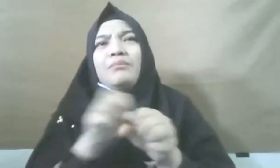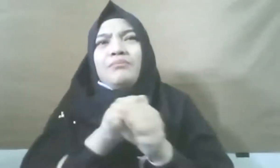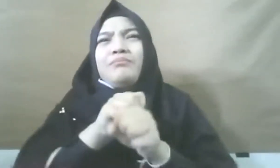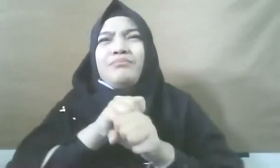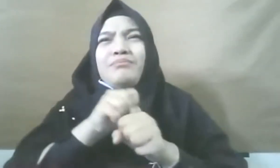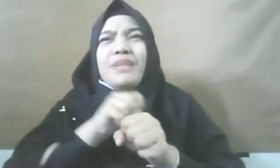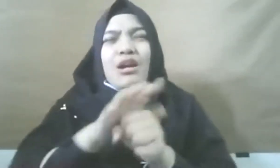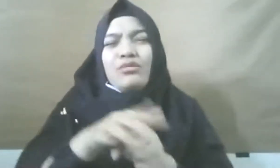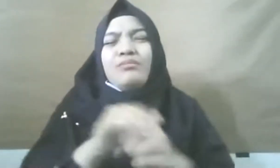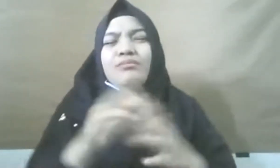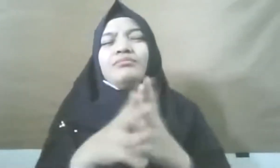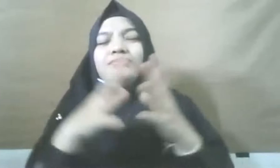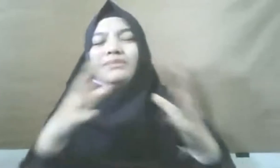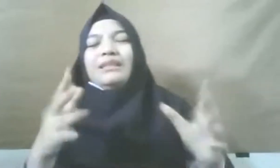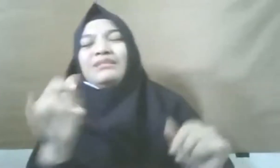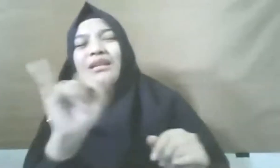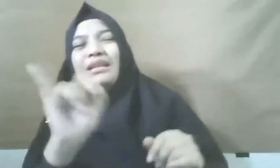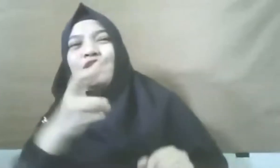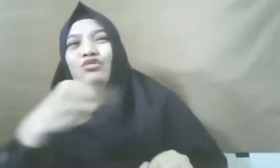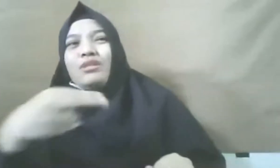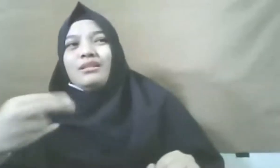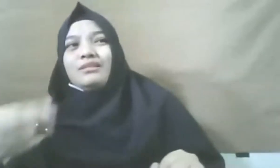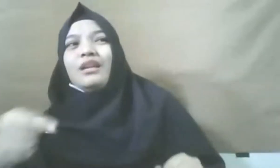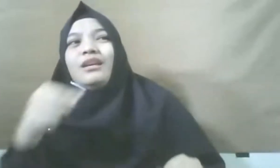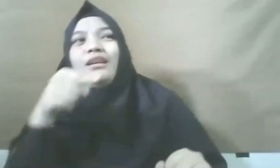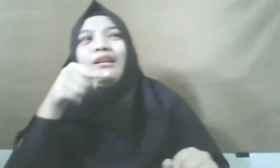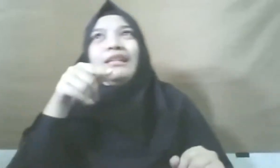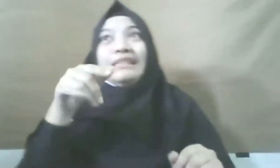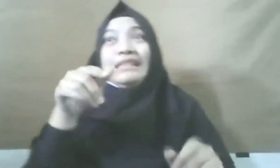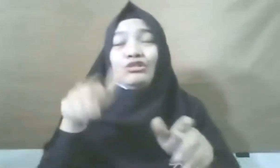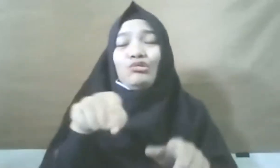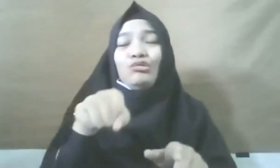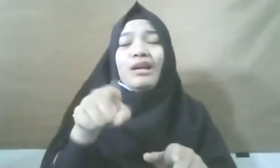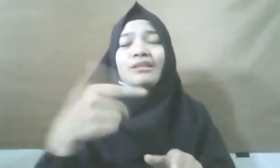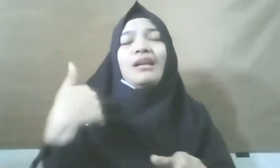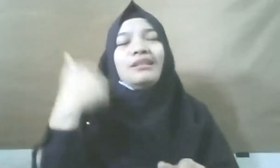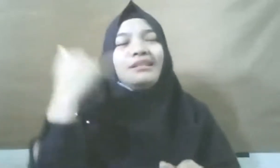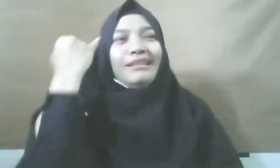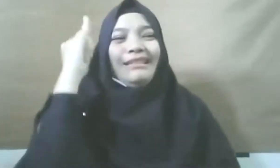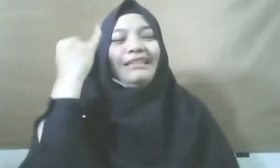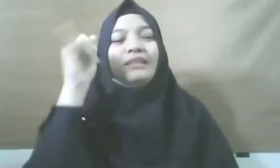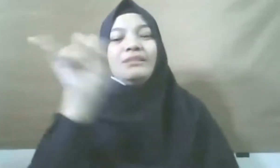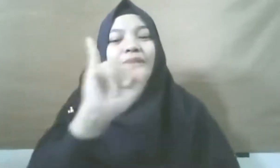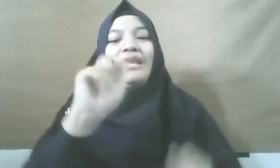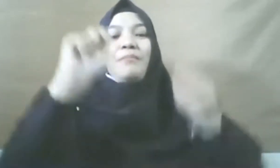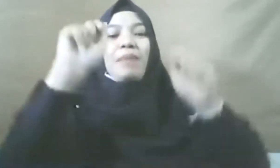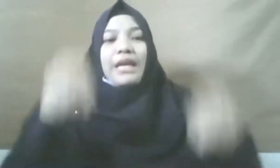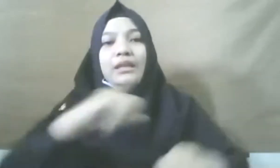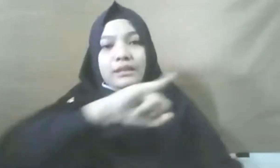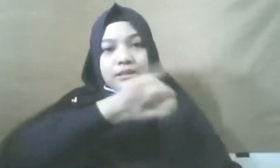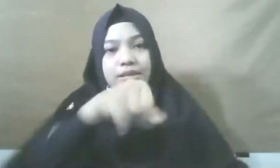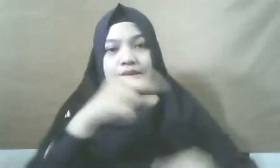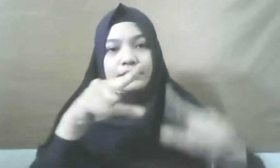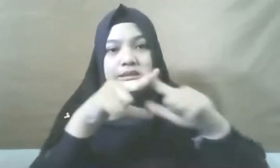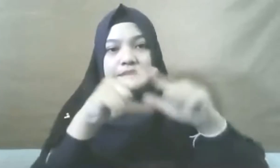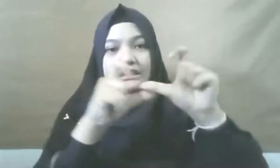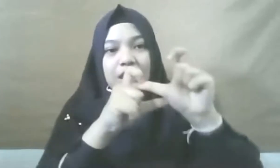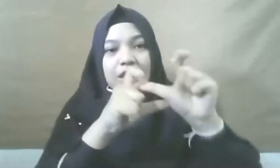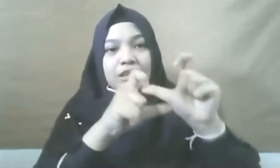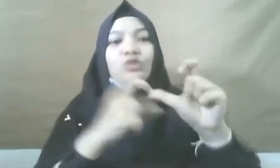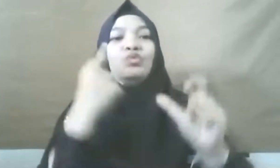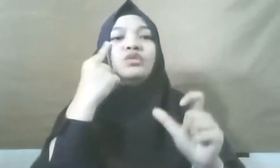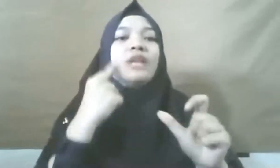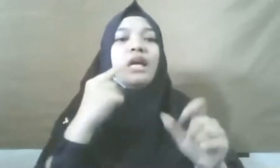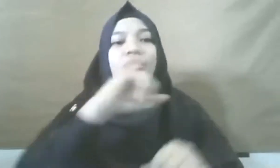to resort to just everyday raincoats, thin pieces of plastic, that makes it, they